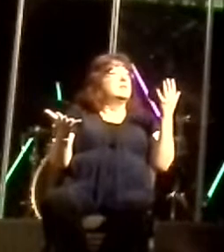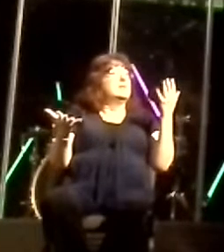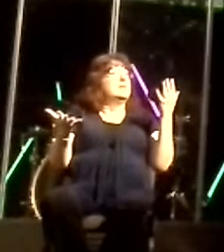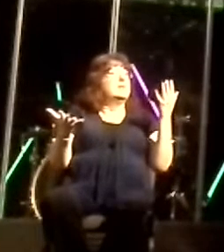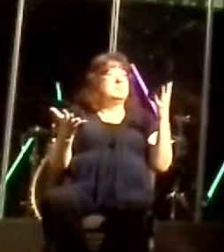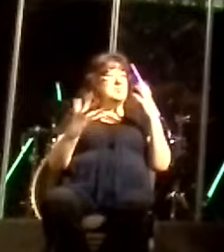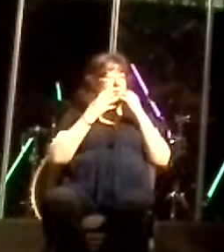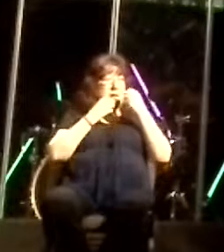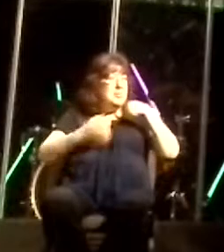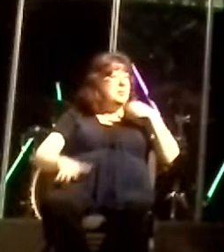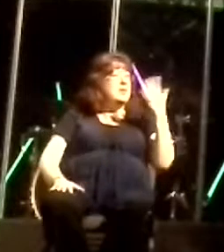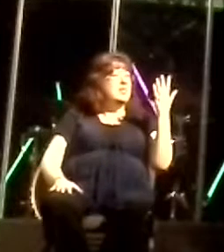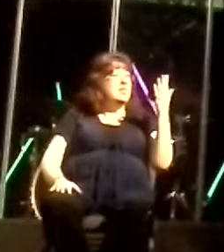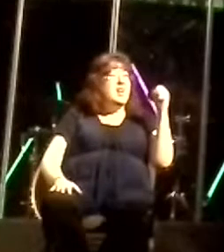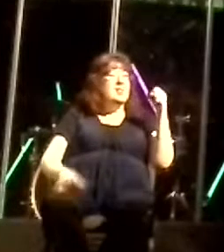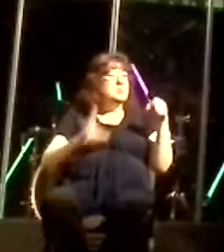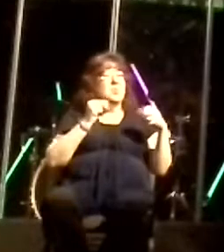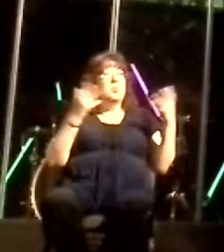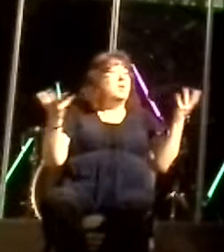Does he care?